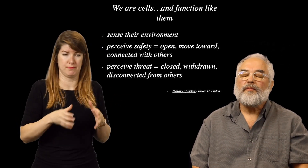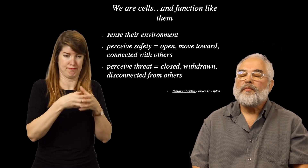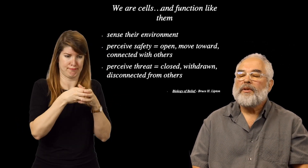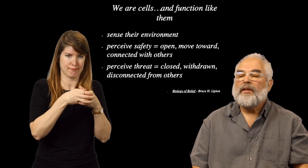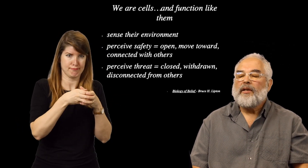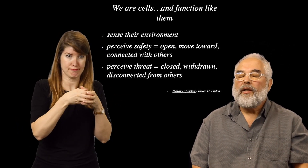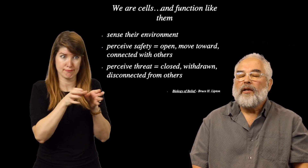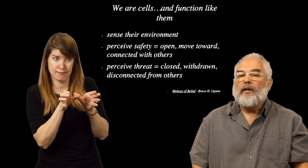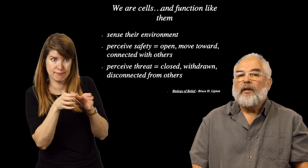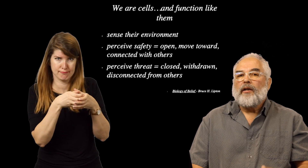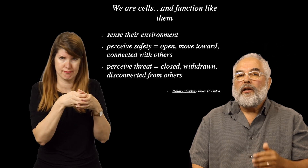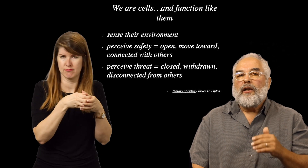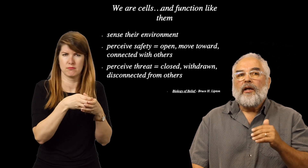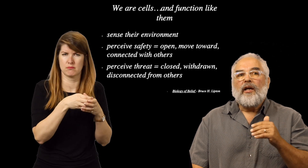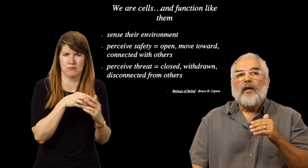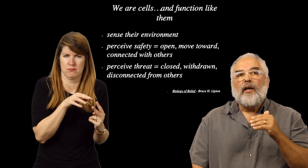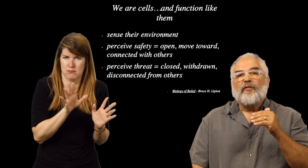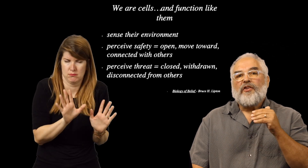operate.